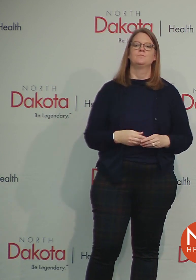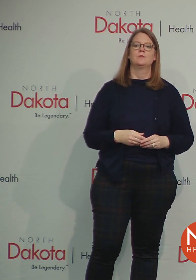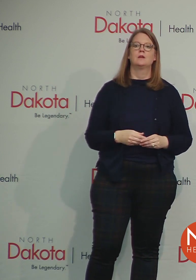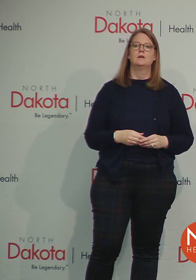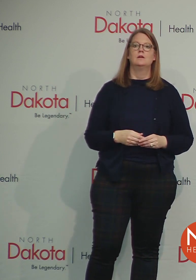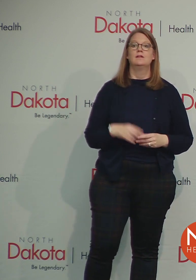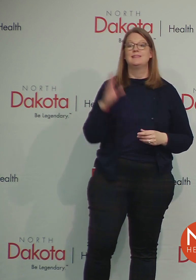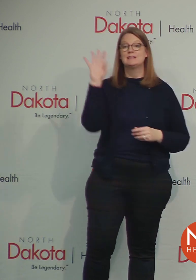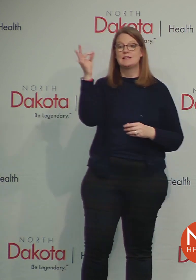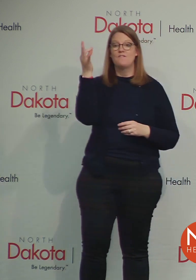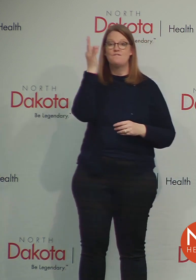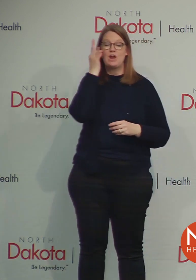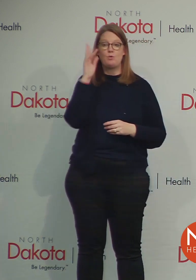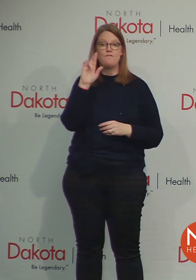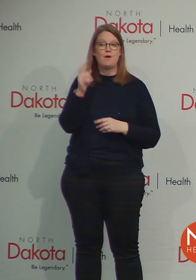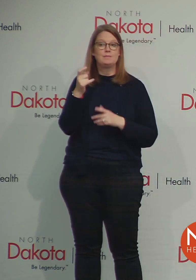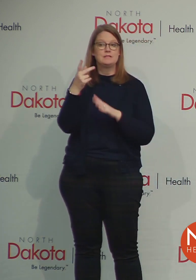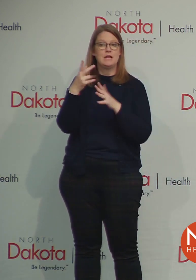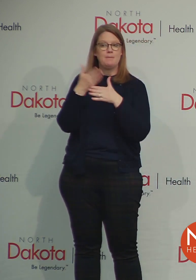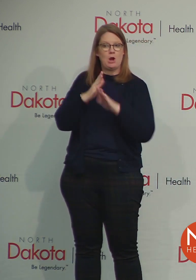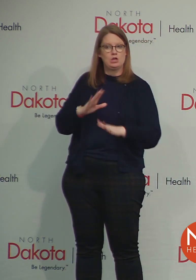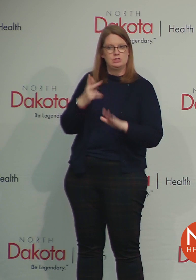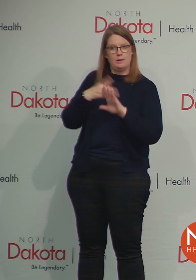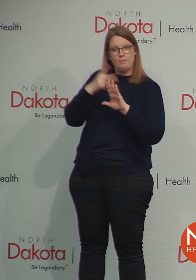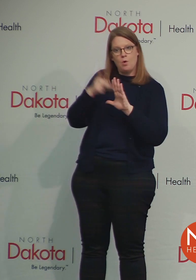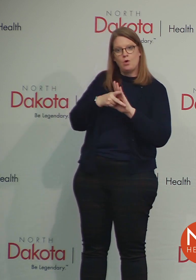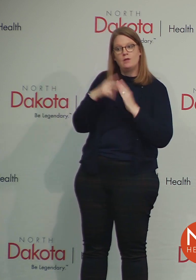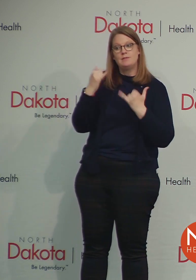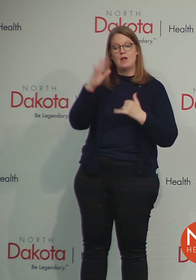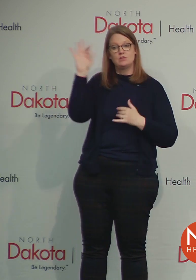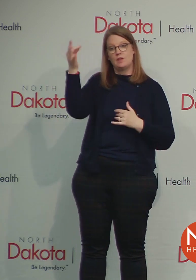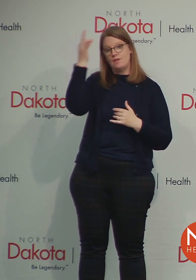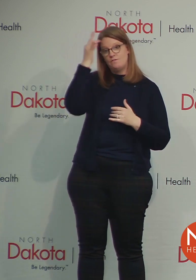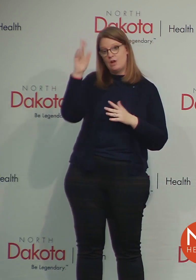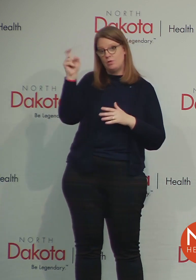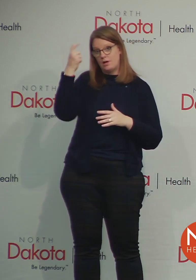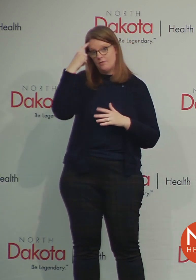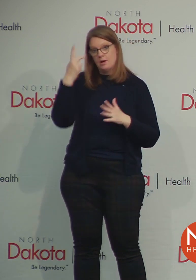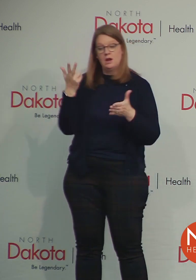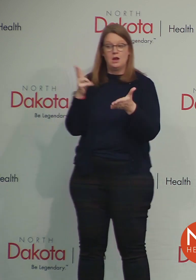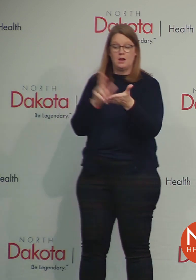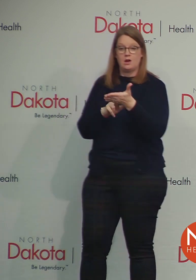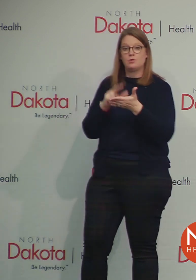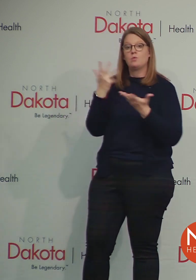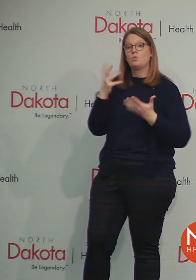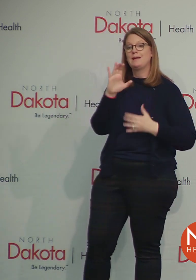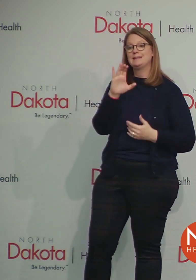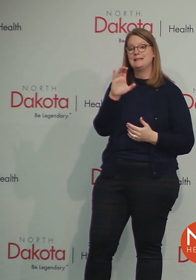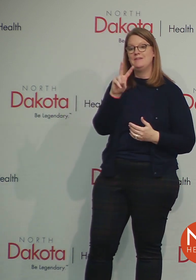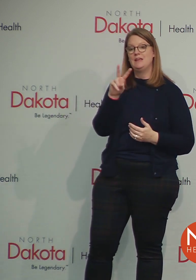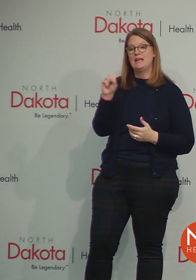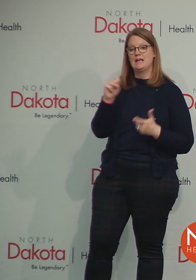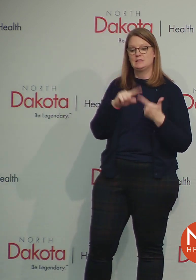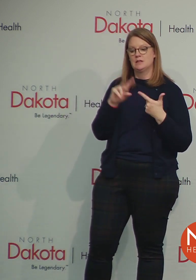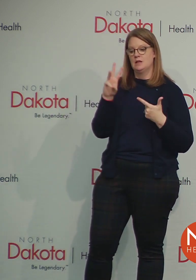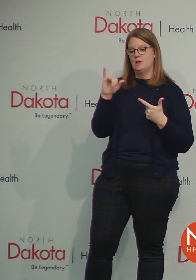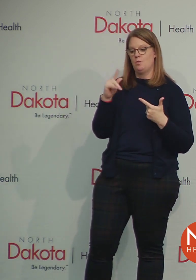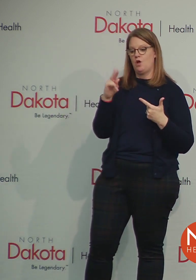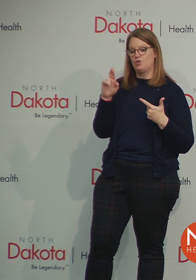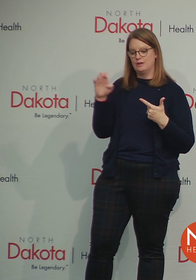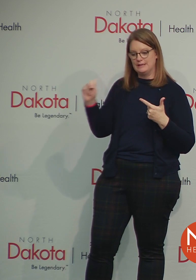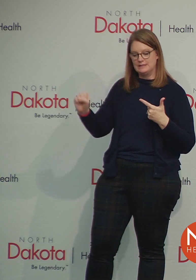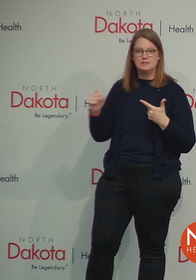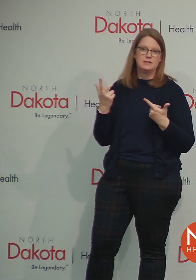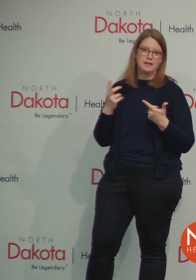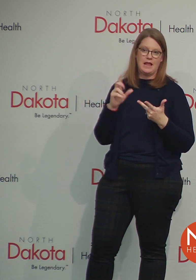a federal pharmacy partnership program, and so the federal government did contract with CVS and Walgreens, and for North